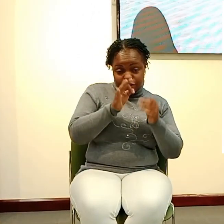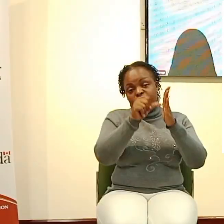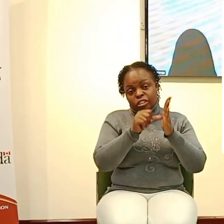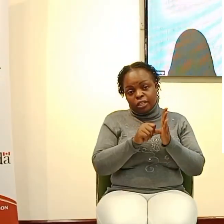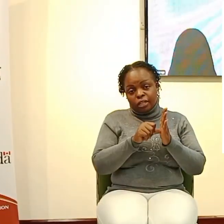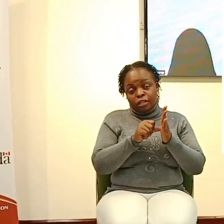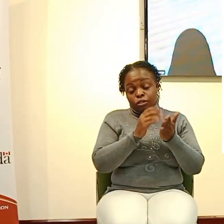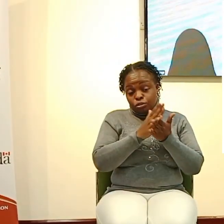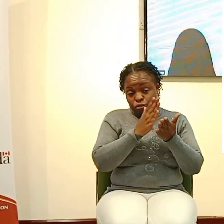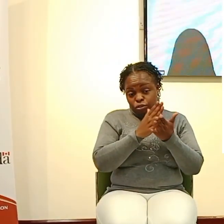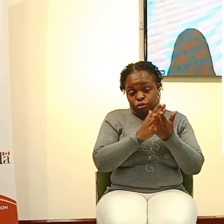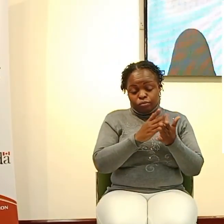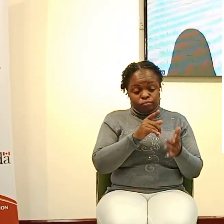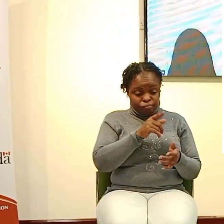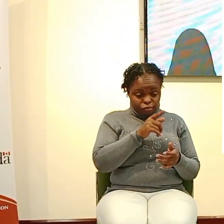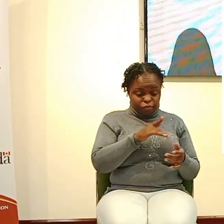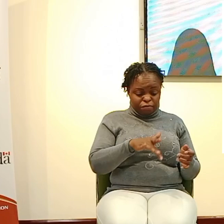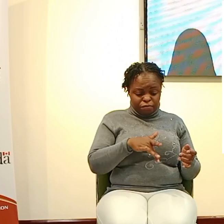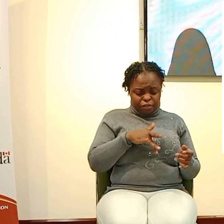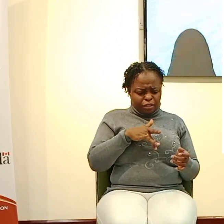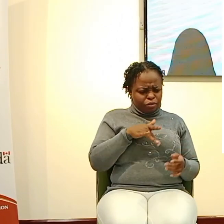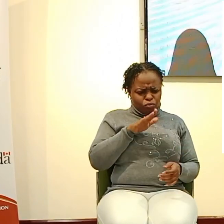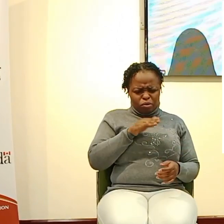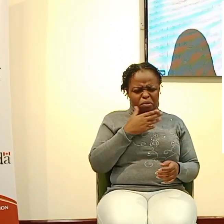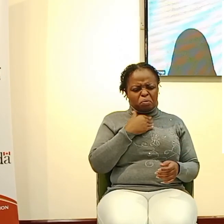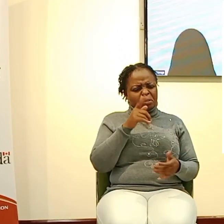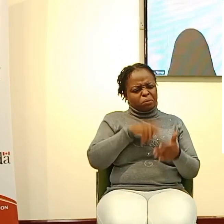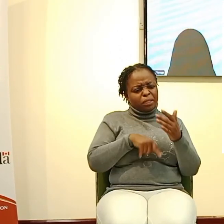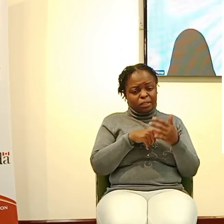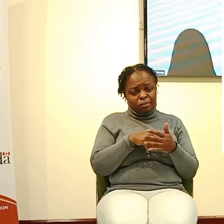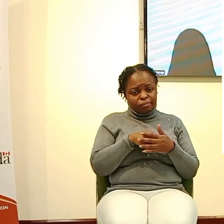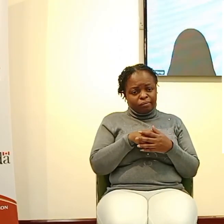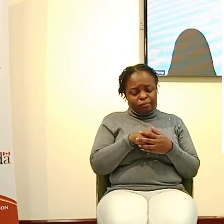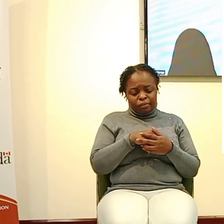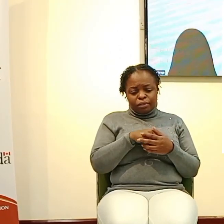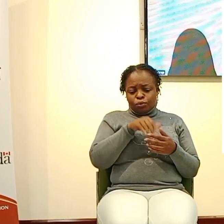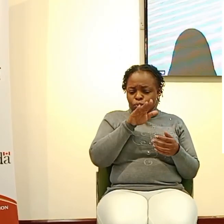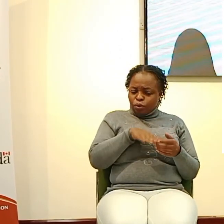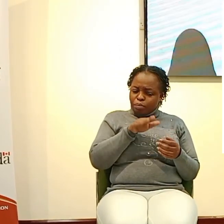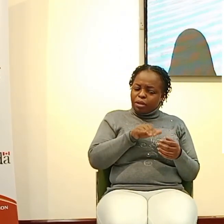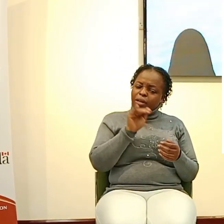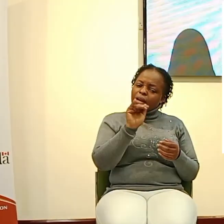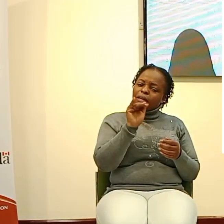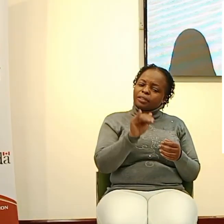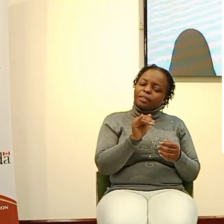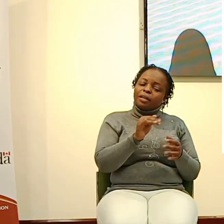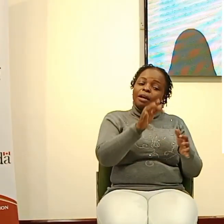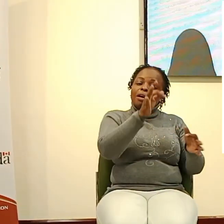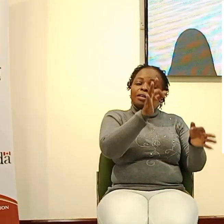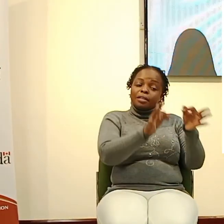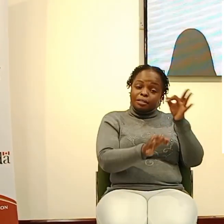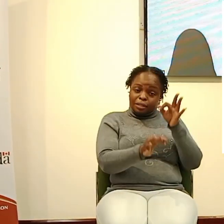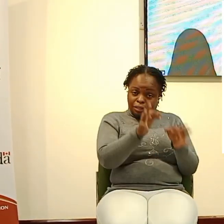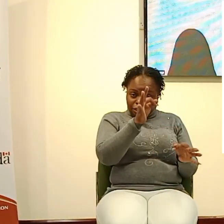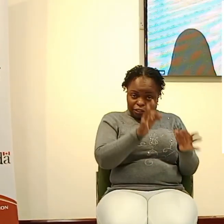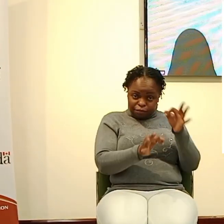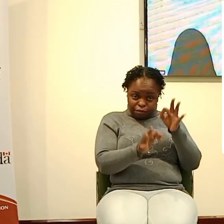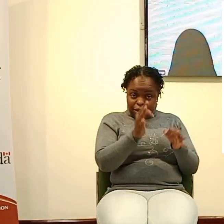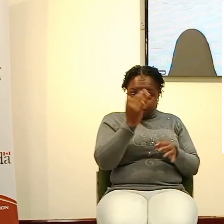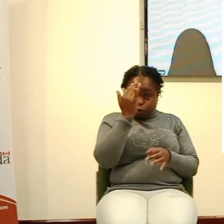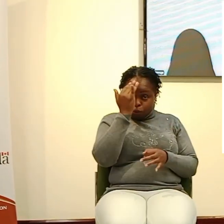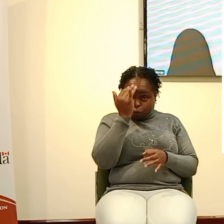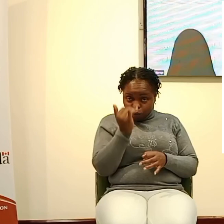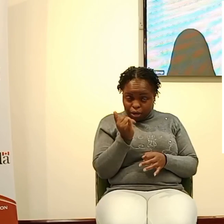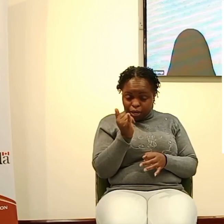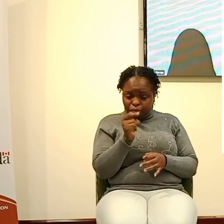young people, like, what do women want? Women are being asked to justify why